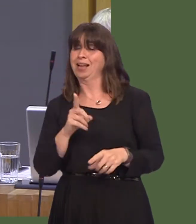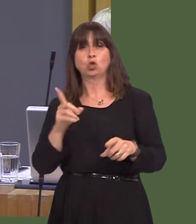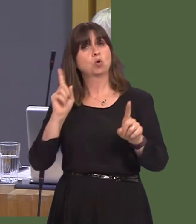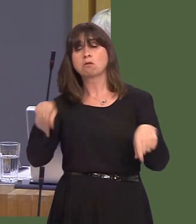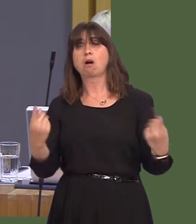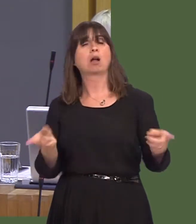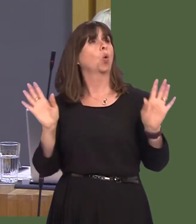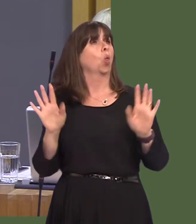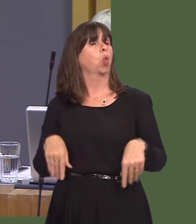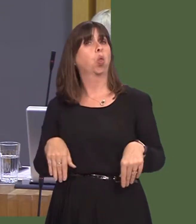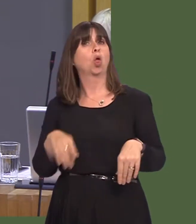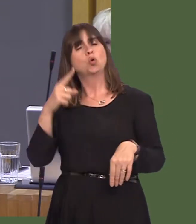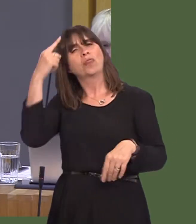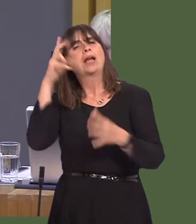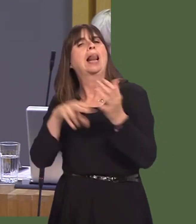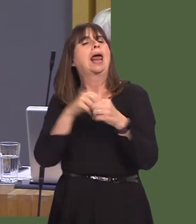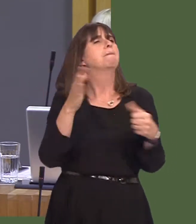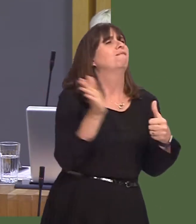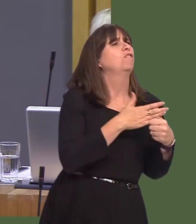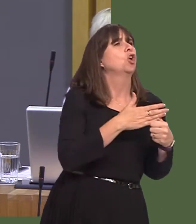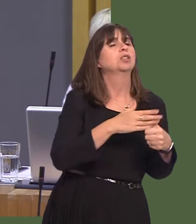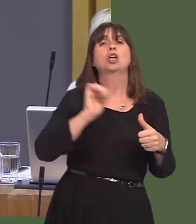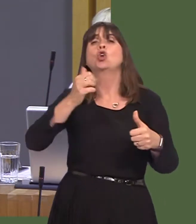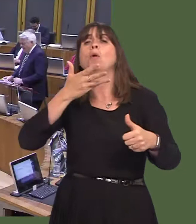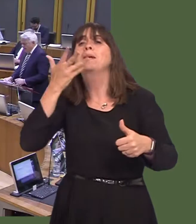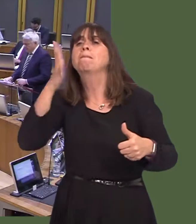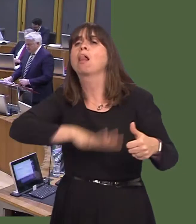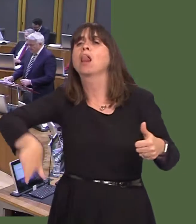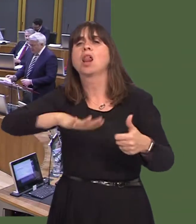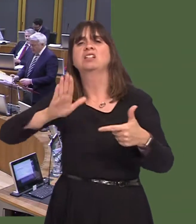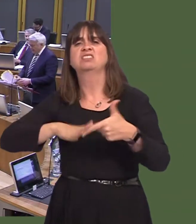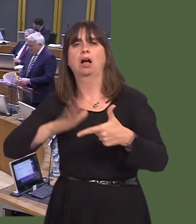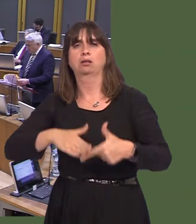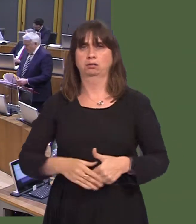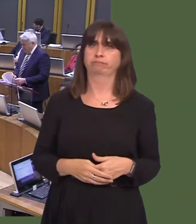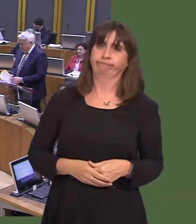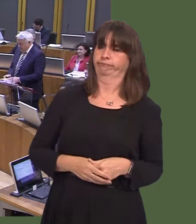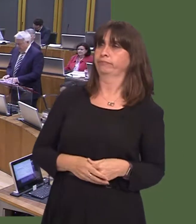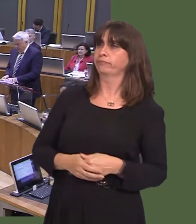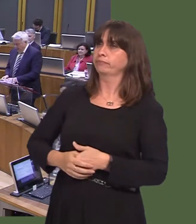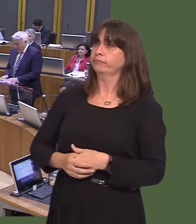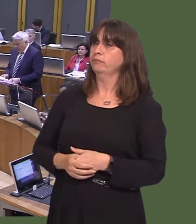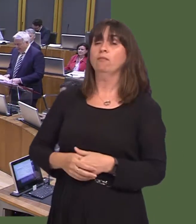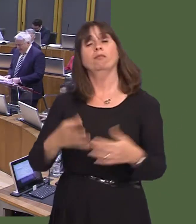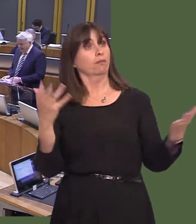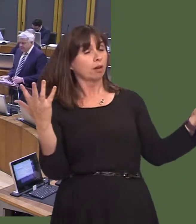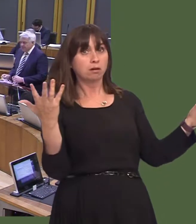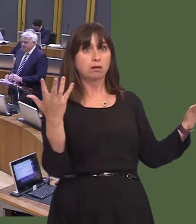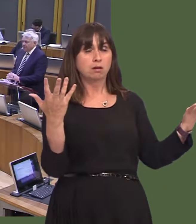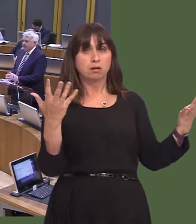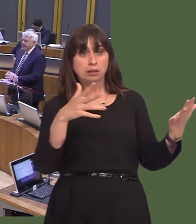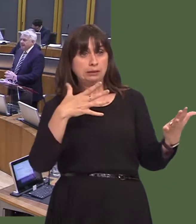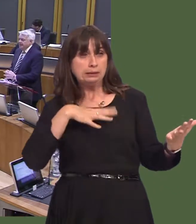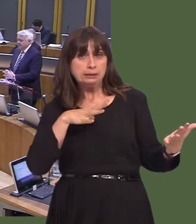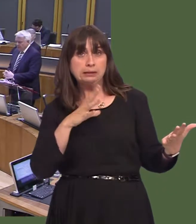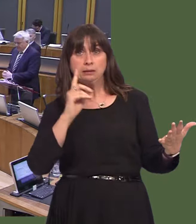of your own party before the interests of your own country? Well, it's an extraordinary comment, because in order to provide any evidence at